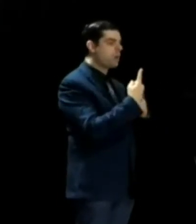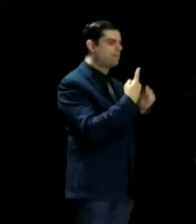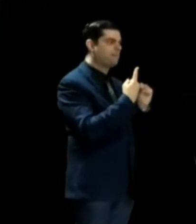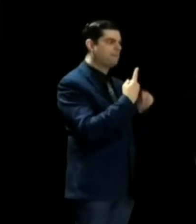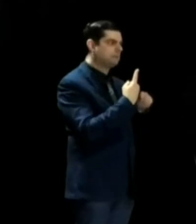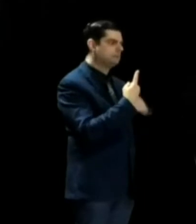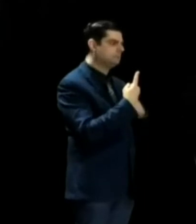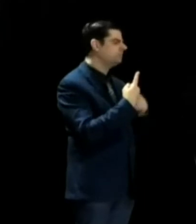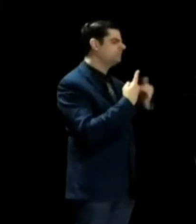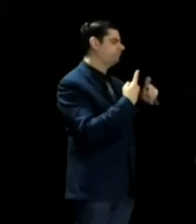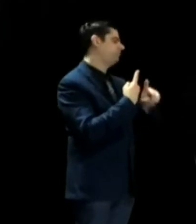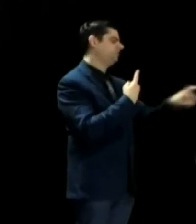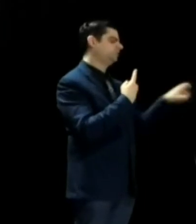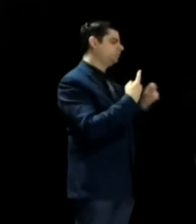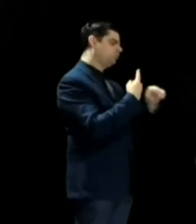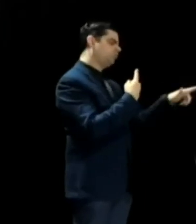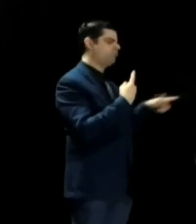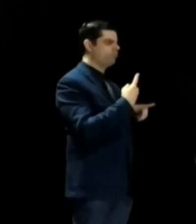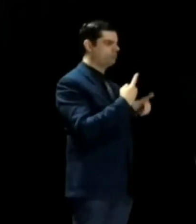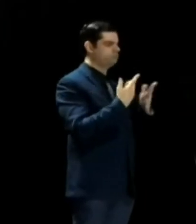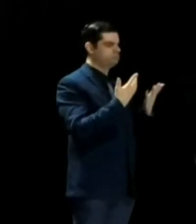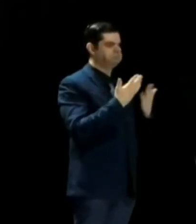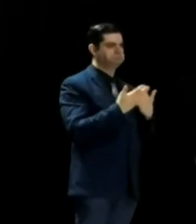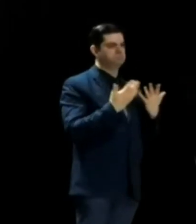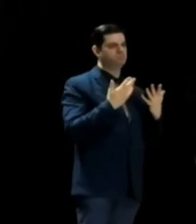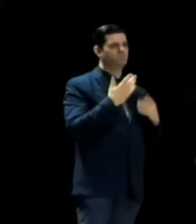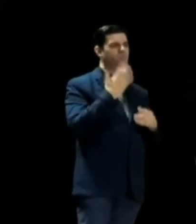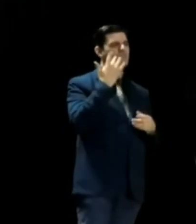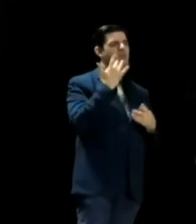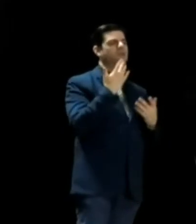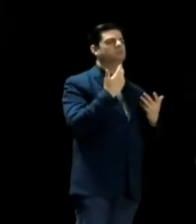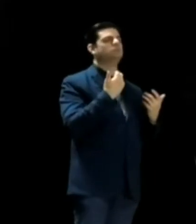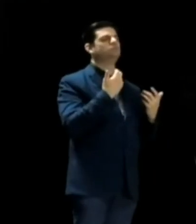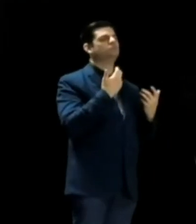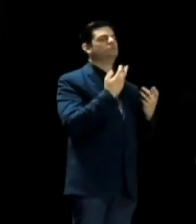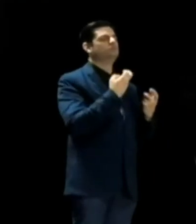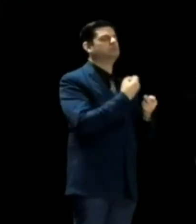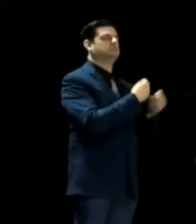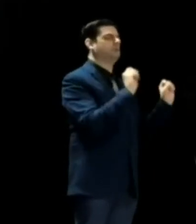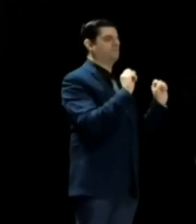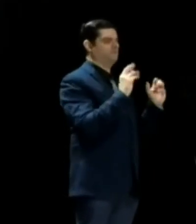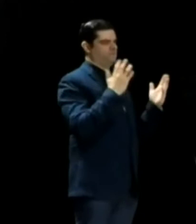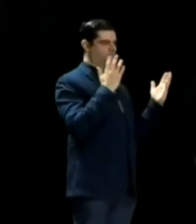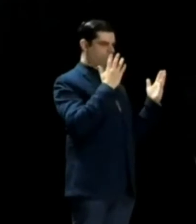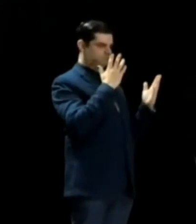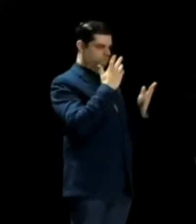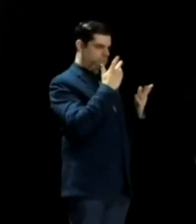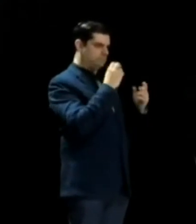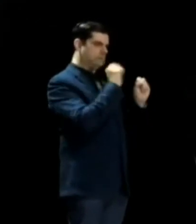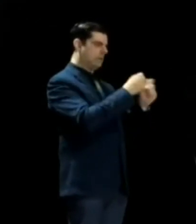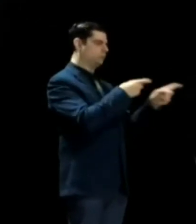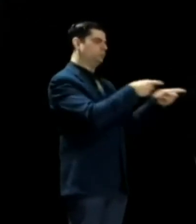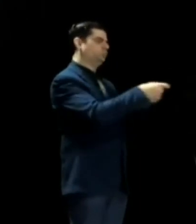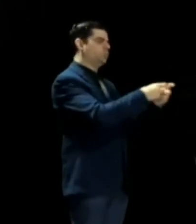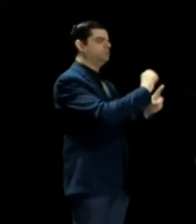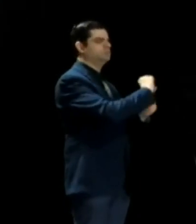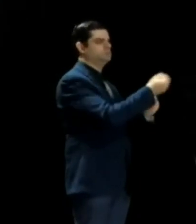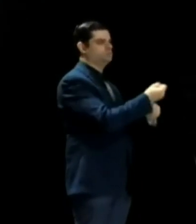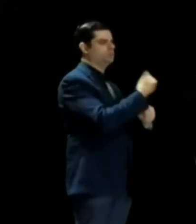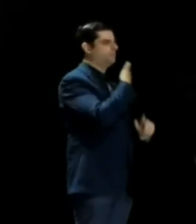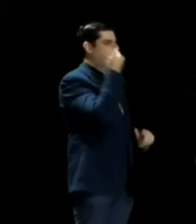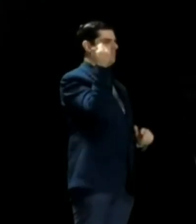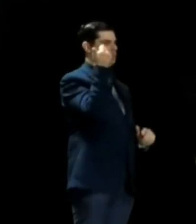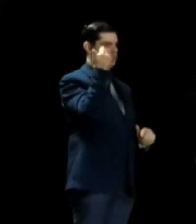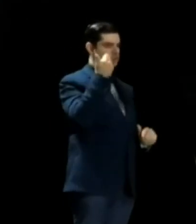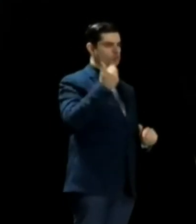a problem so we can save lives. Eventually, we know that these are vulnerable populations. We're going to just do that anyways